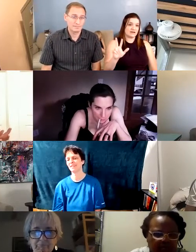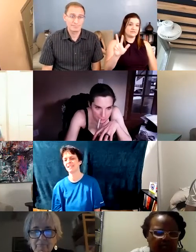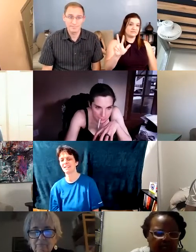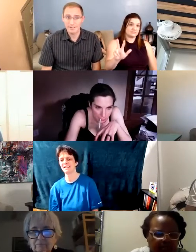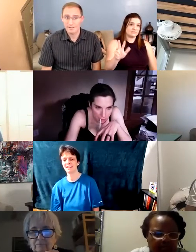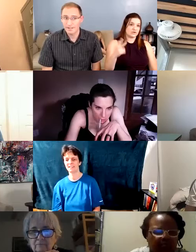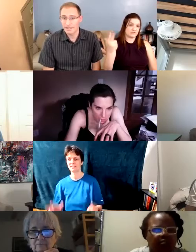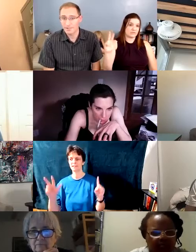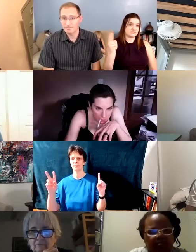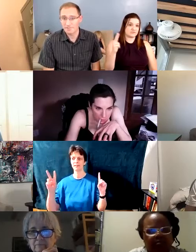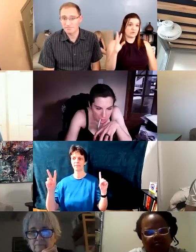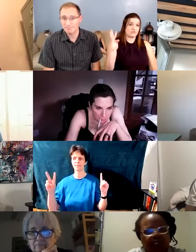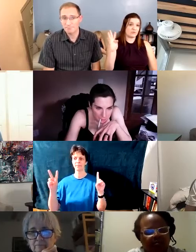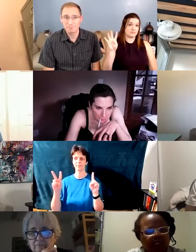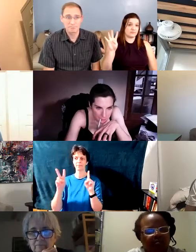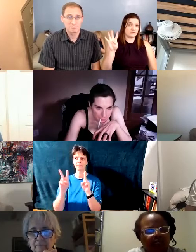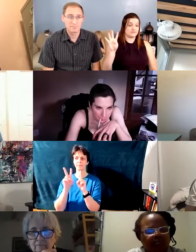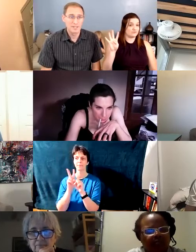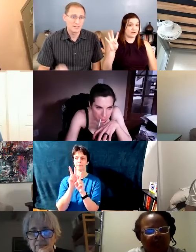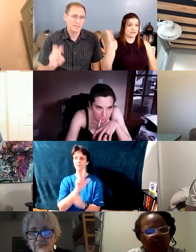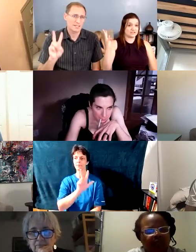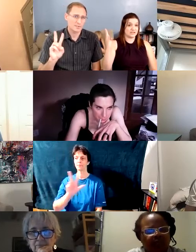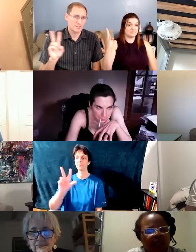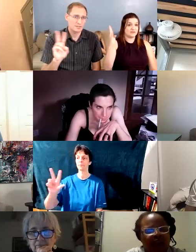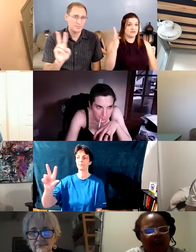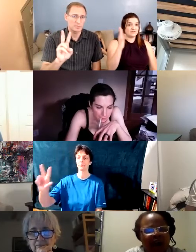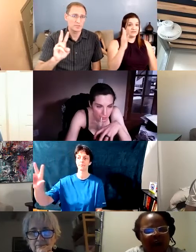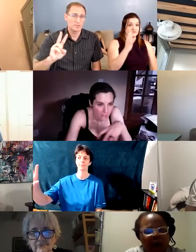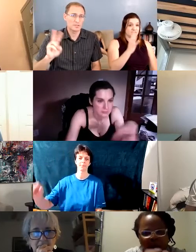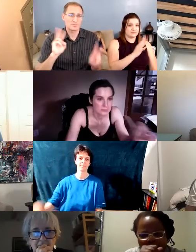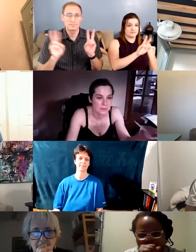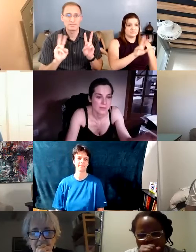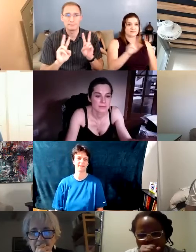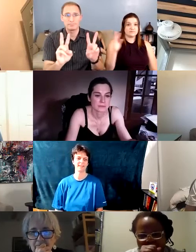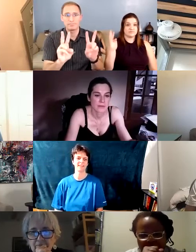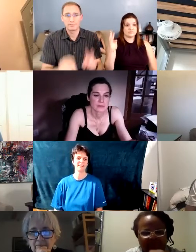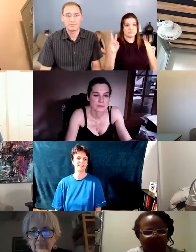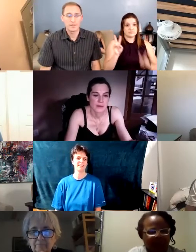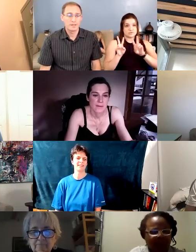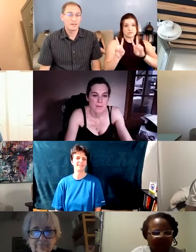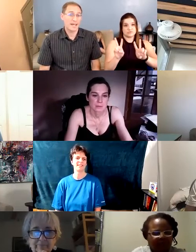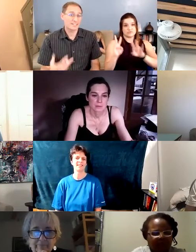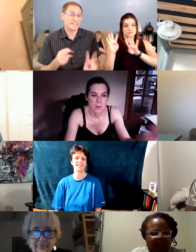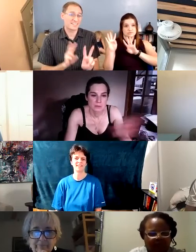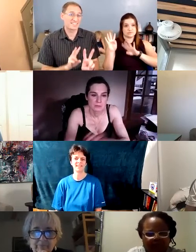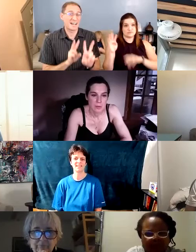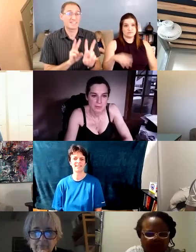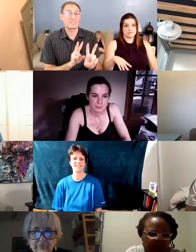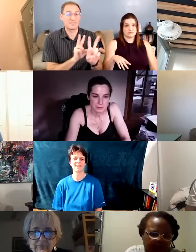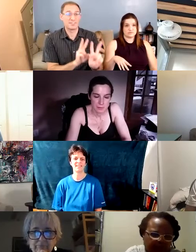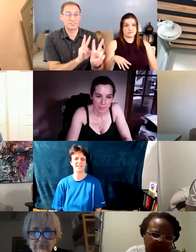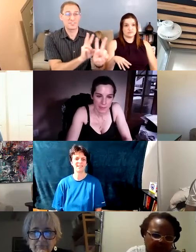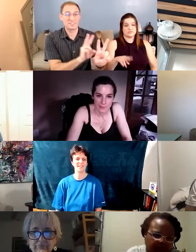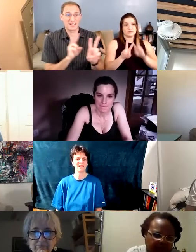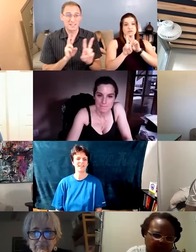Yeah. Where it can represent, or the forehand. It could be 2 people. Actually, like the sign